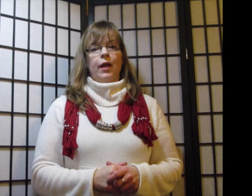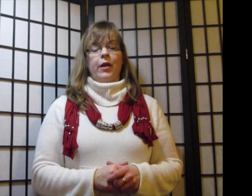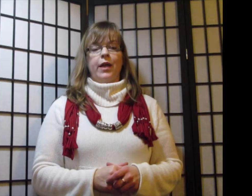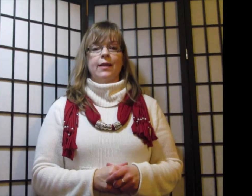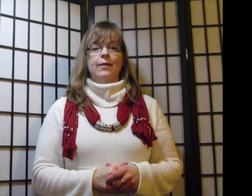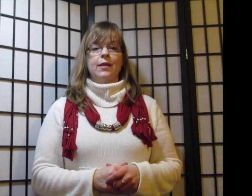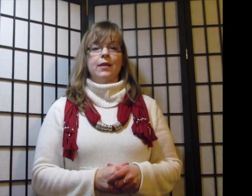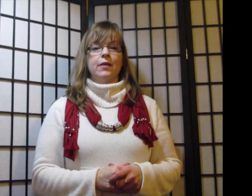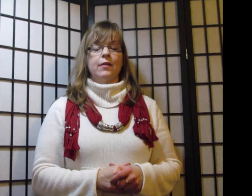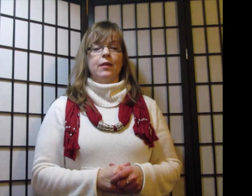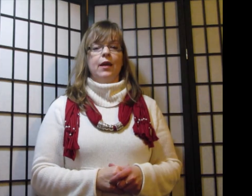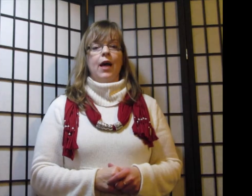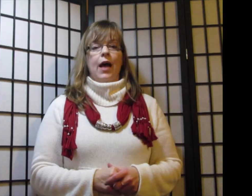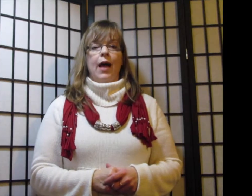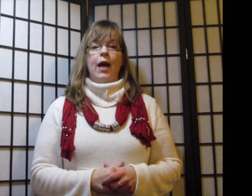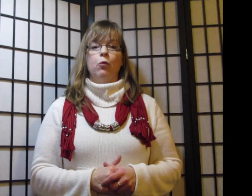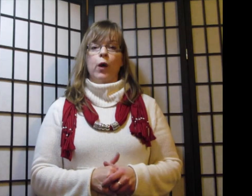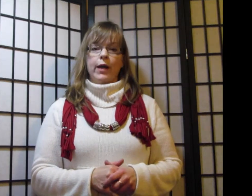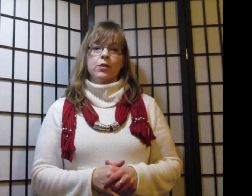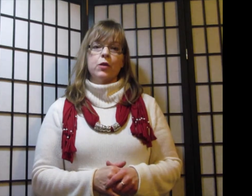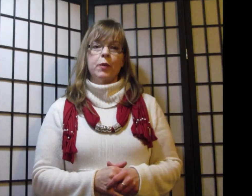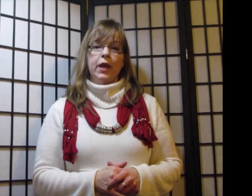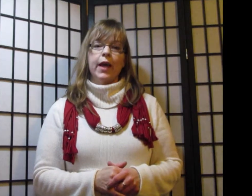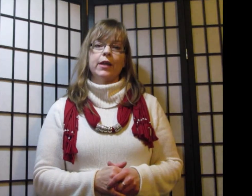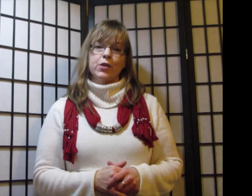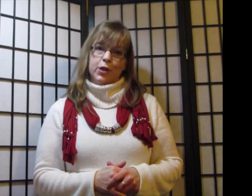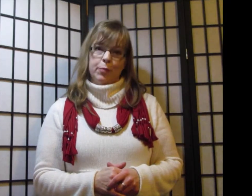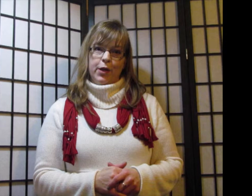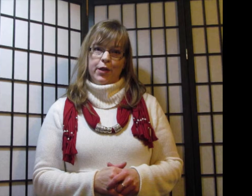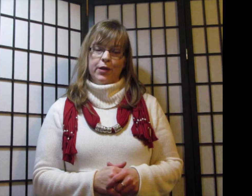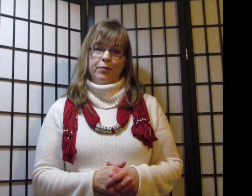Our next sentence, I want to be an interpreter.